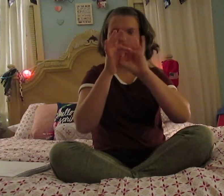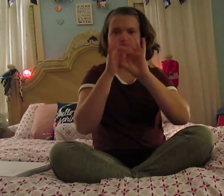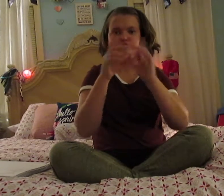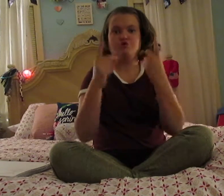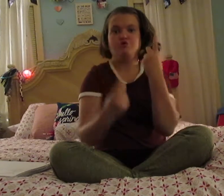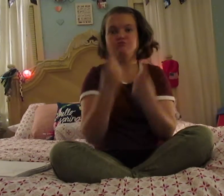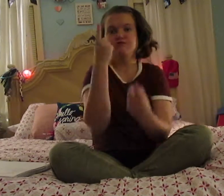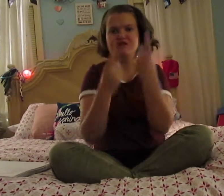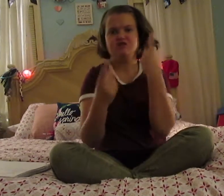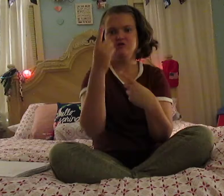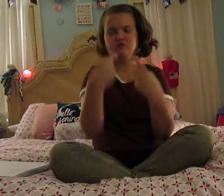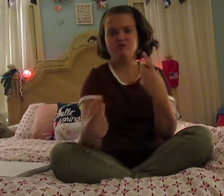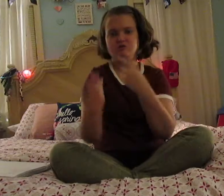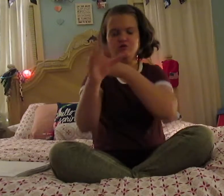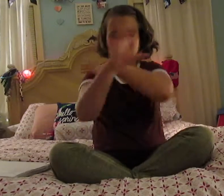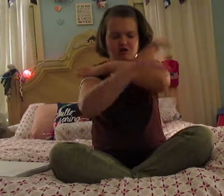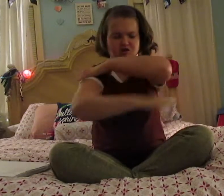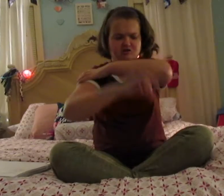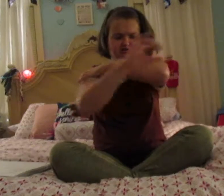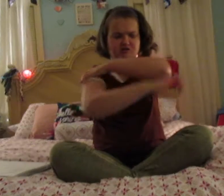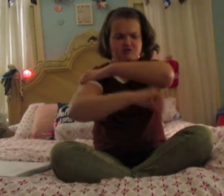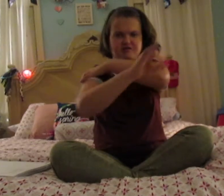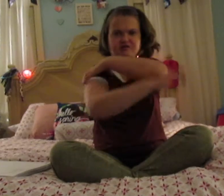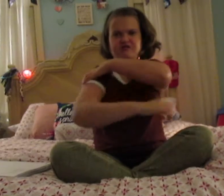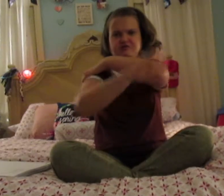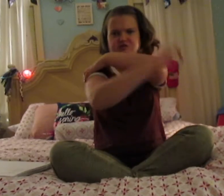which country country you